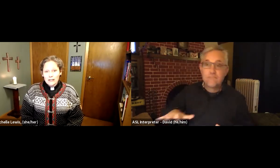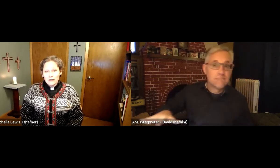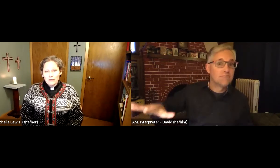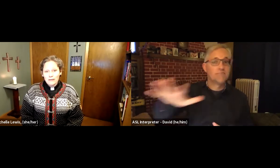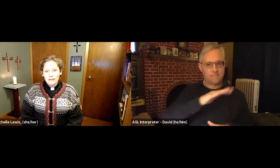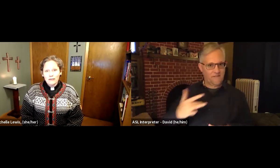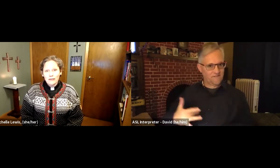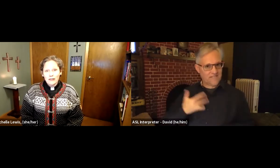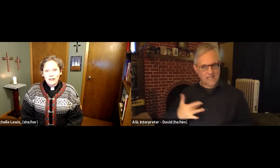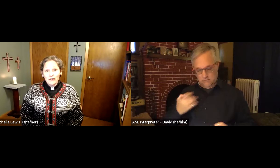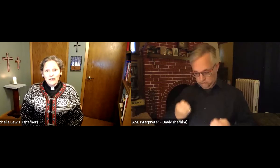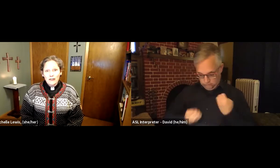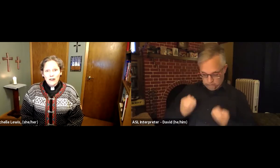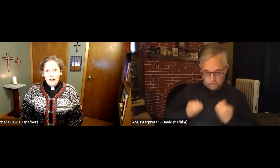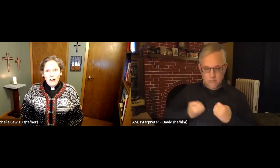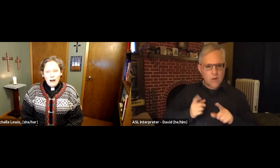feelings,